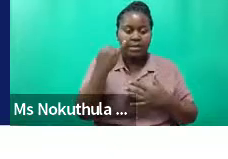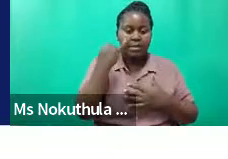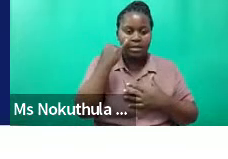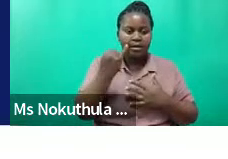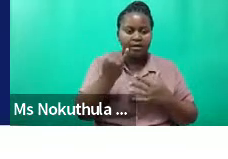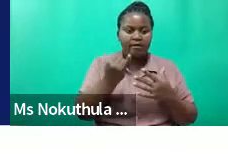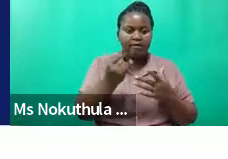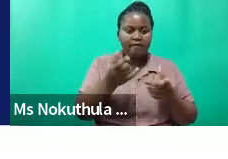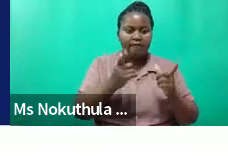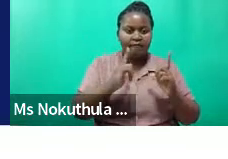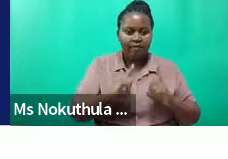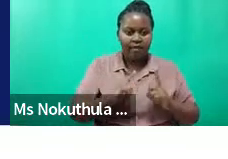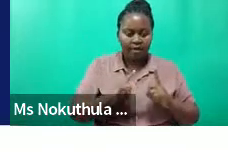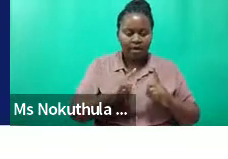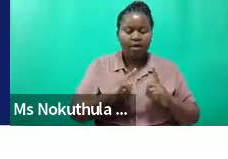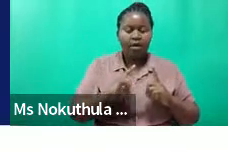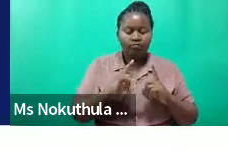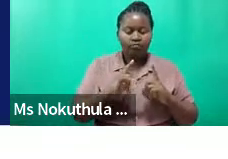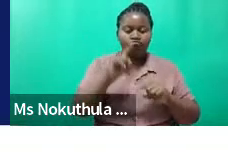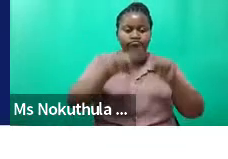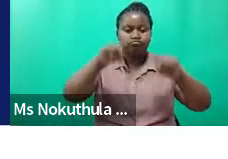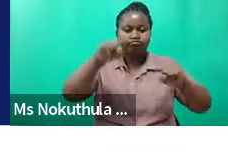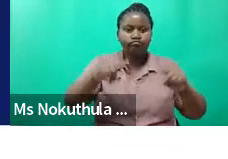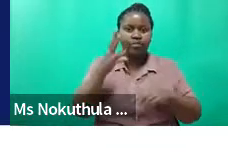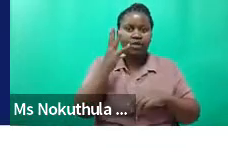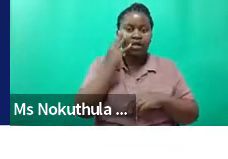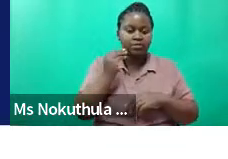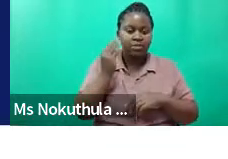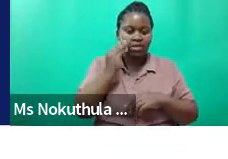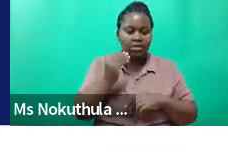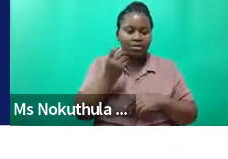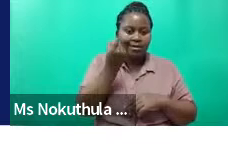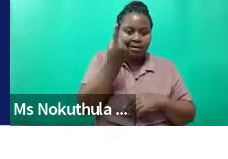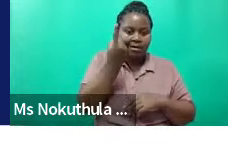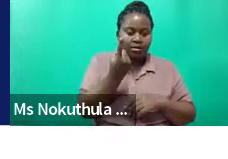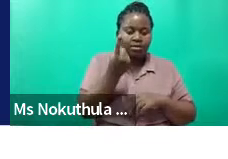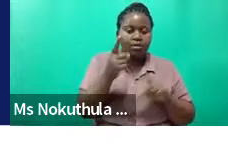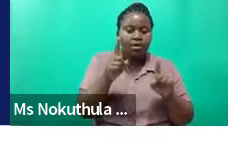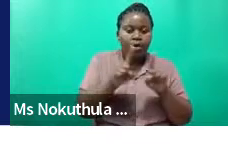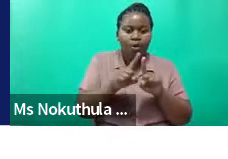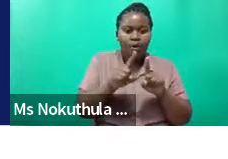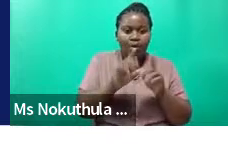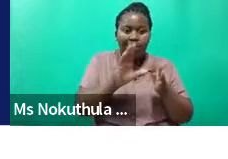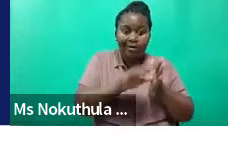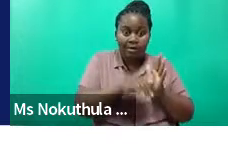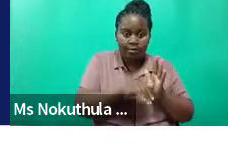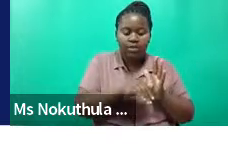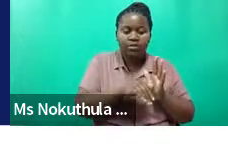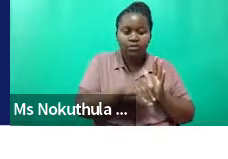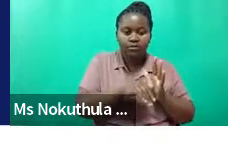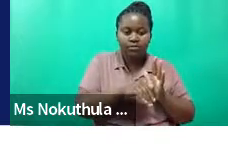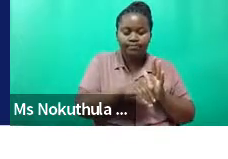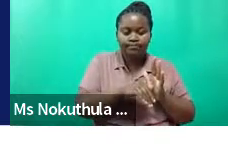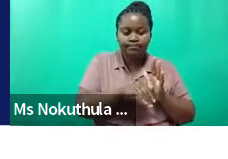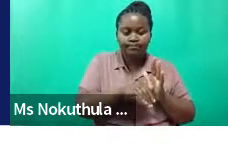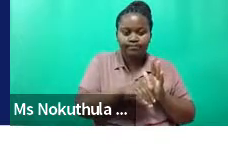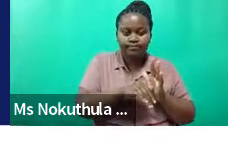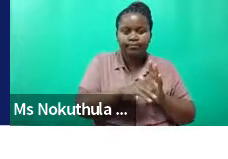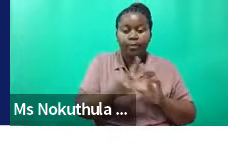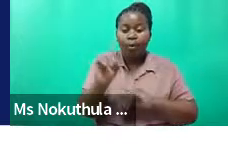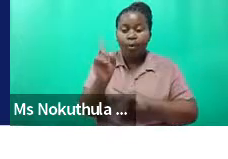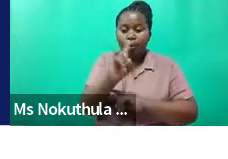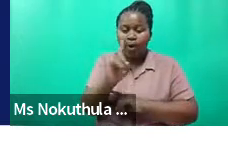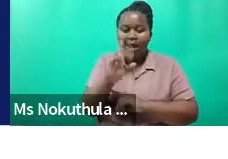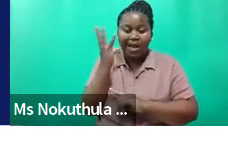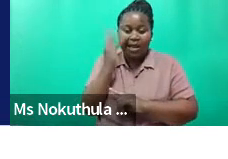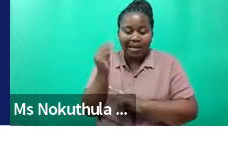lived experiences to be understood and to understand disability. And what are their experiences?